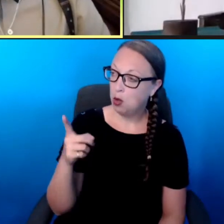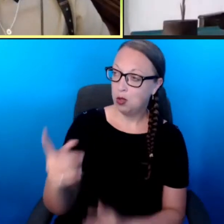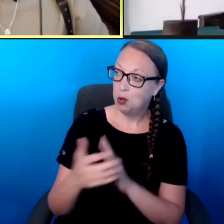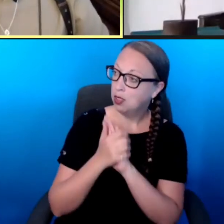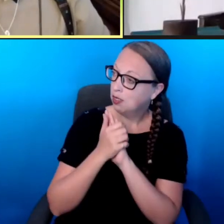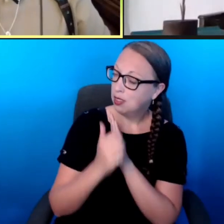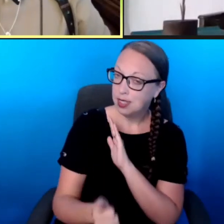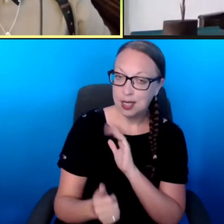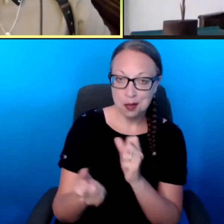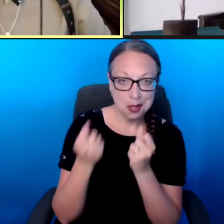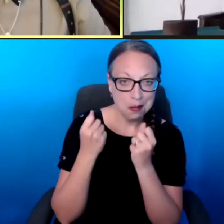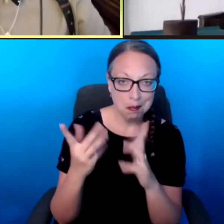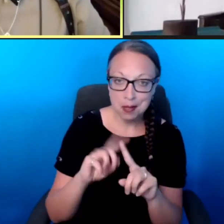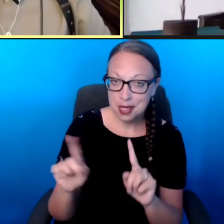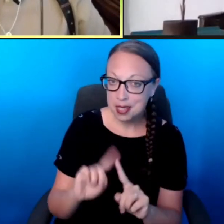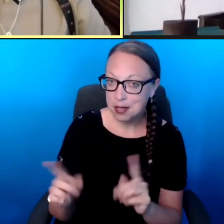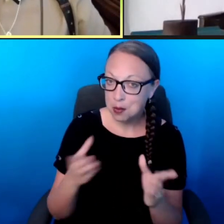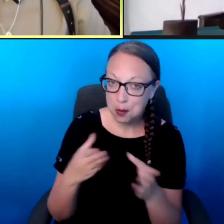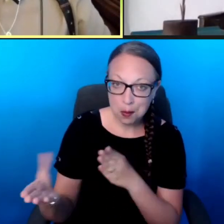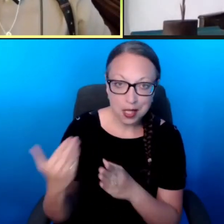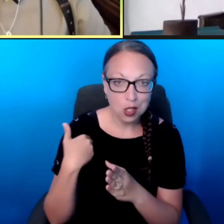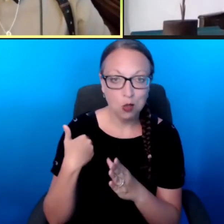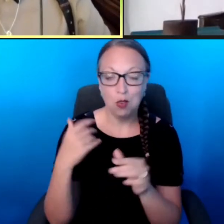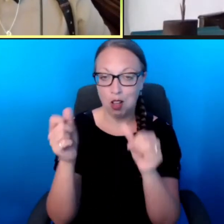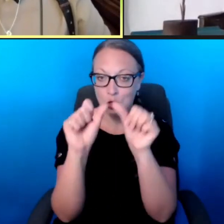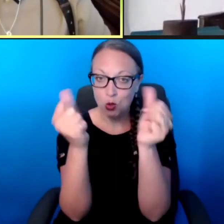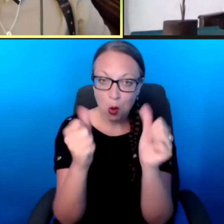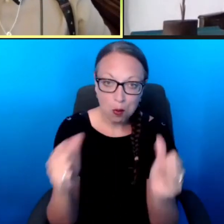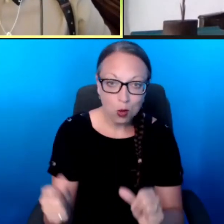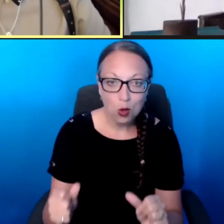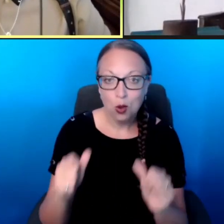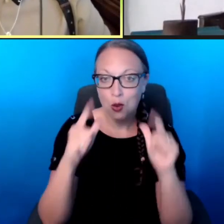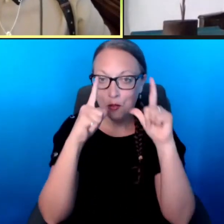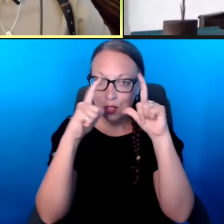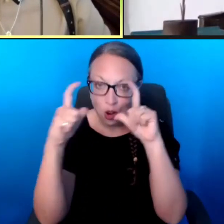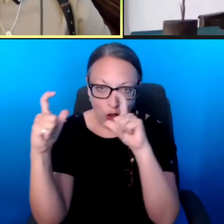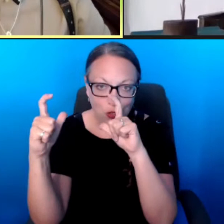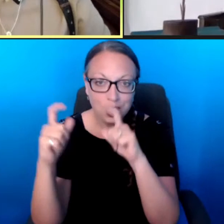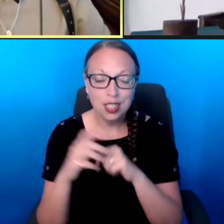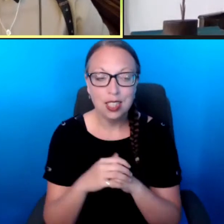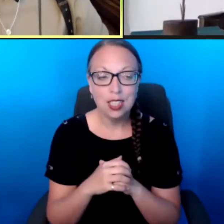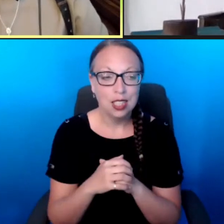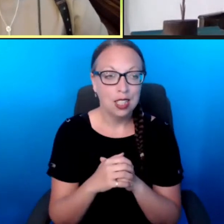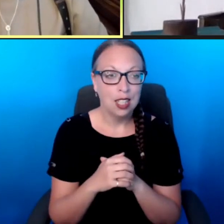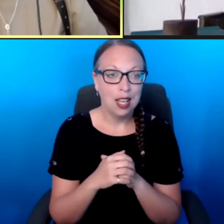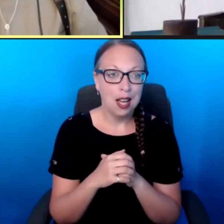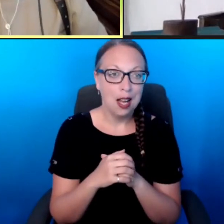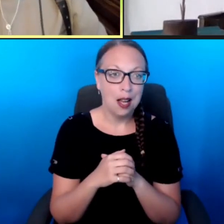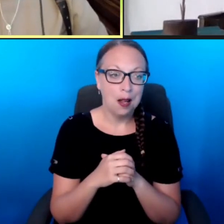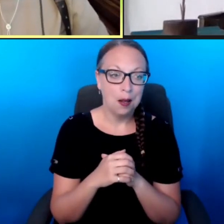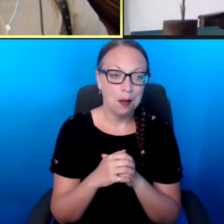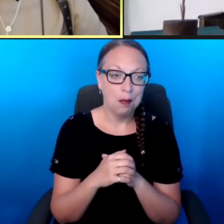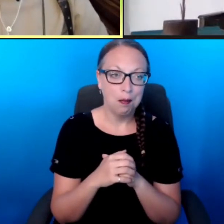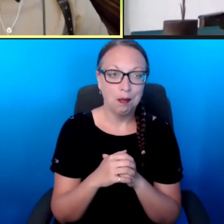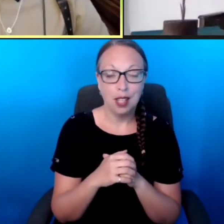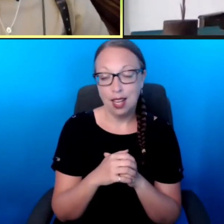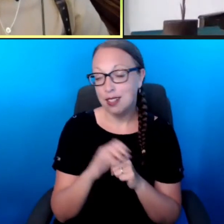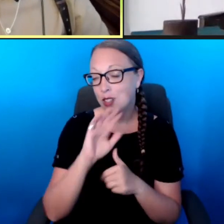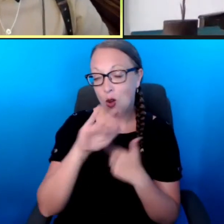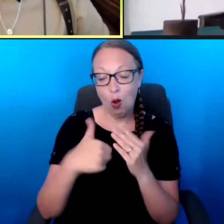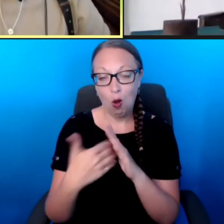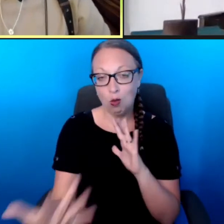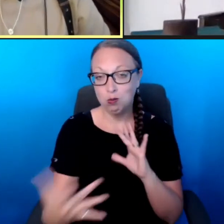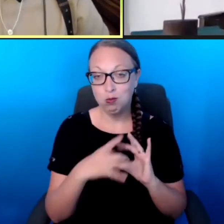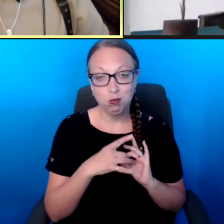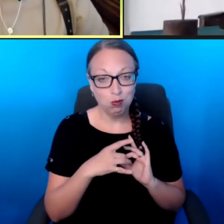few different ways. I mean, you've got sculpture, photography, and matters of the heart. Yes,